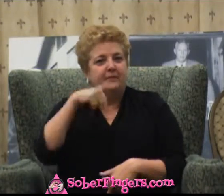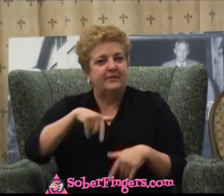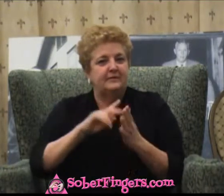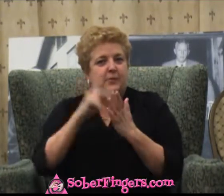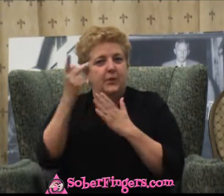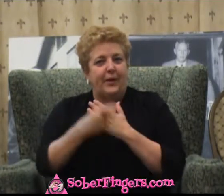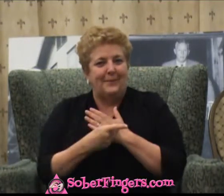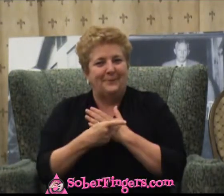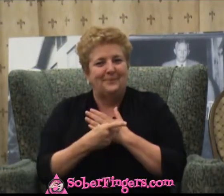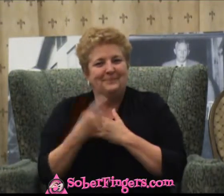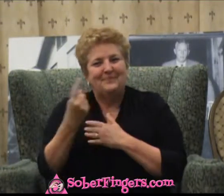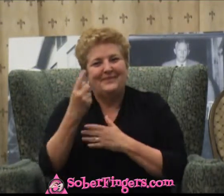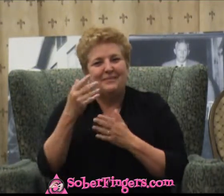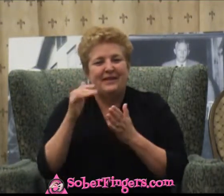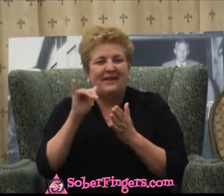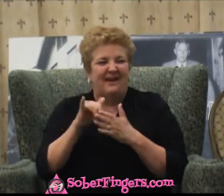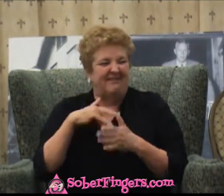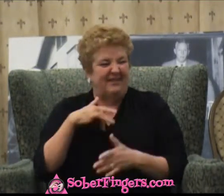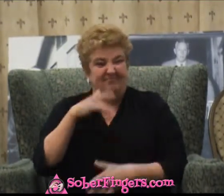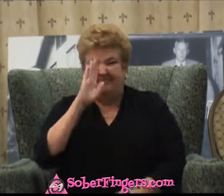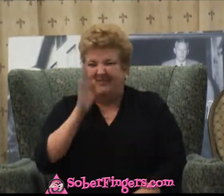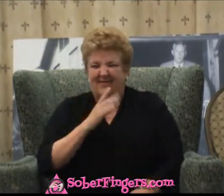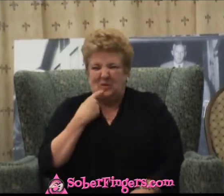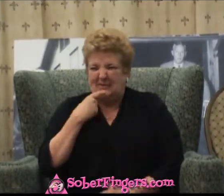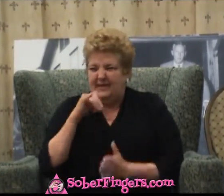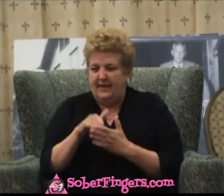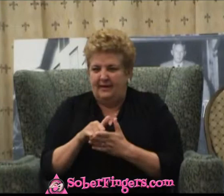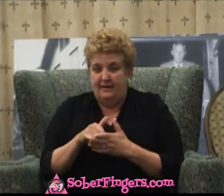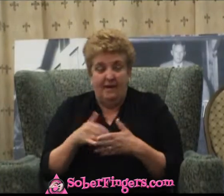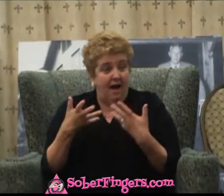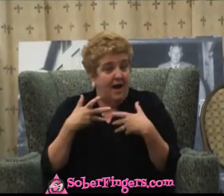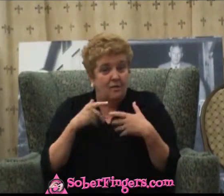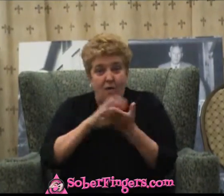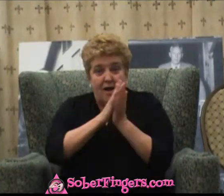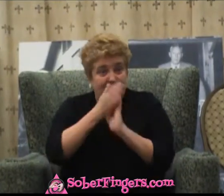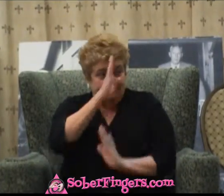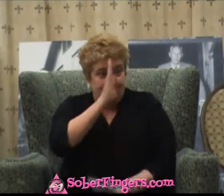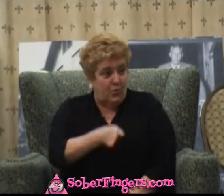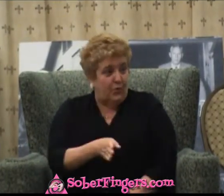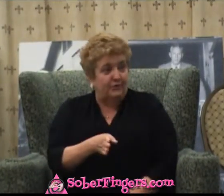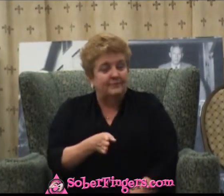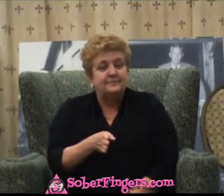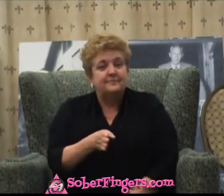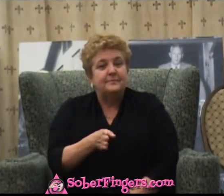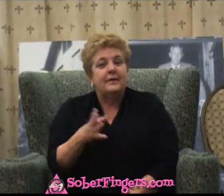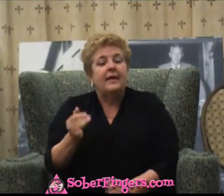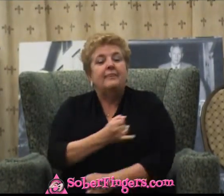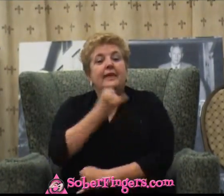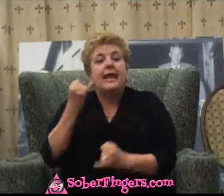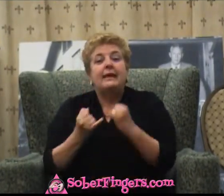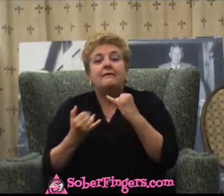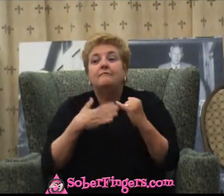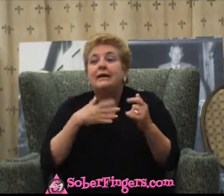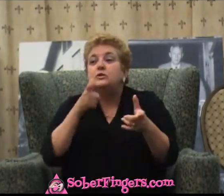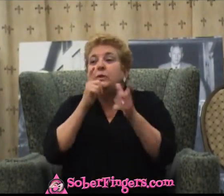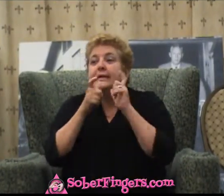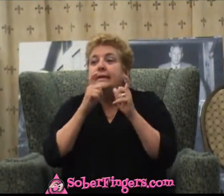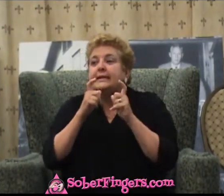that I would be able to say, because I never wanted to get sober. At the end of my drinking, I just wanted to die because that was my